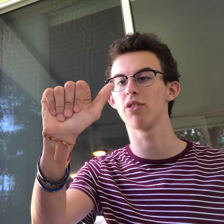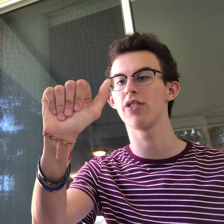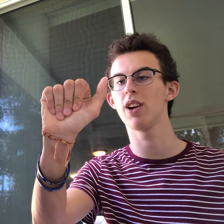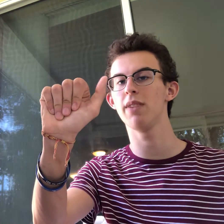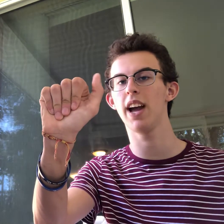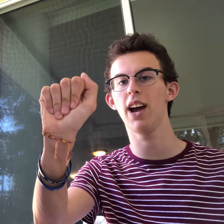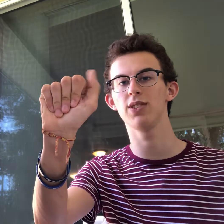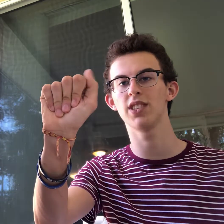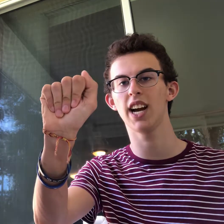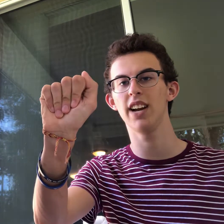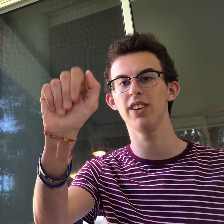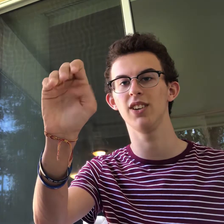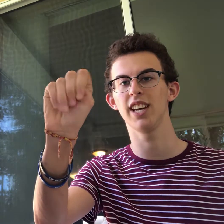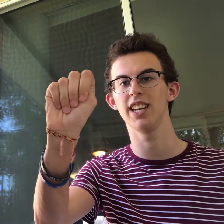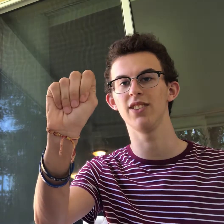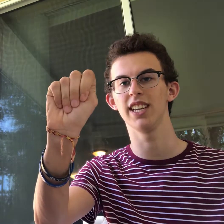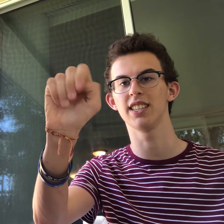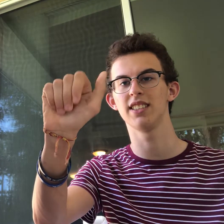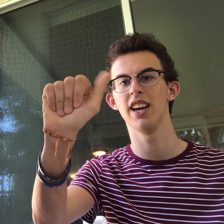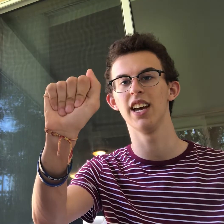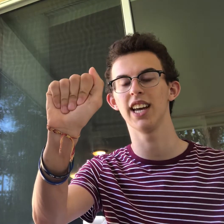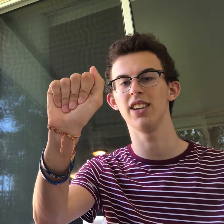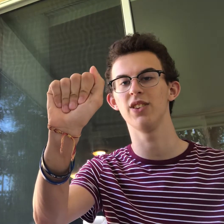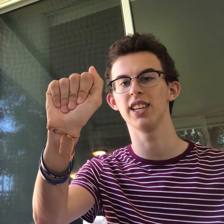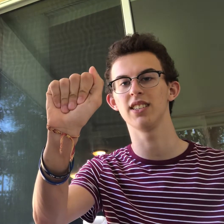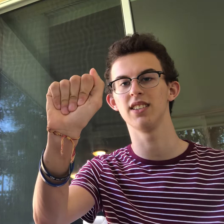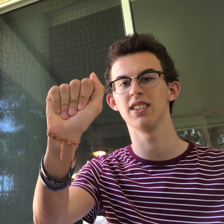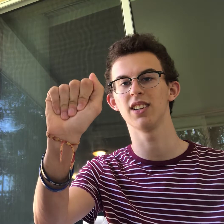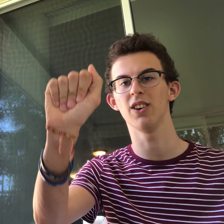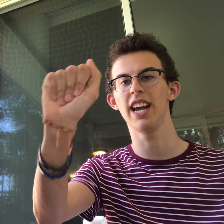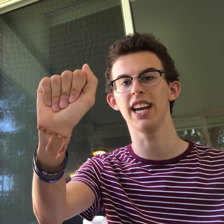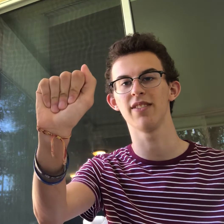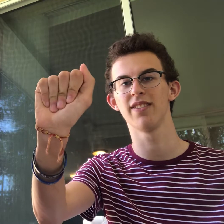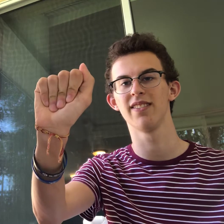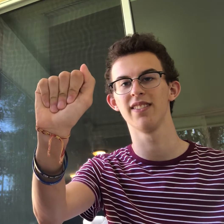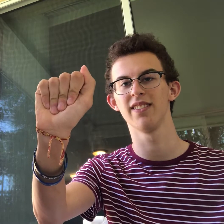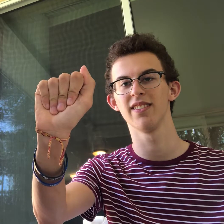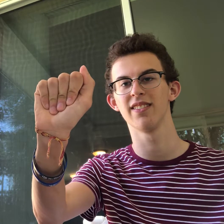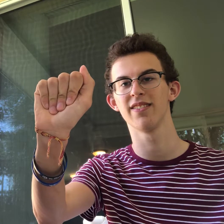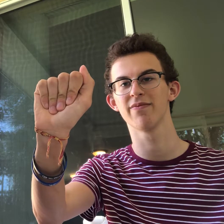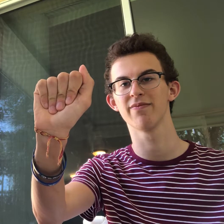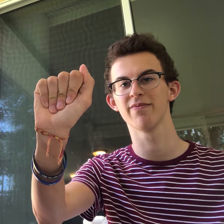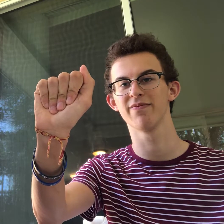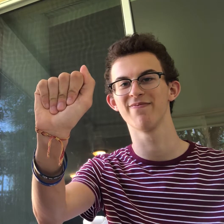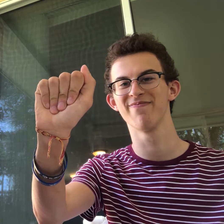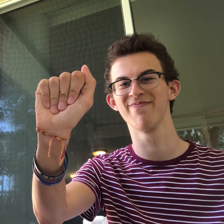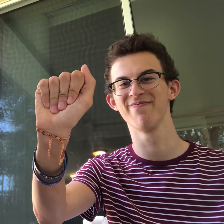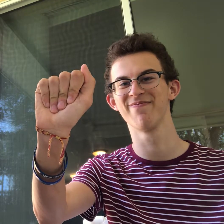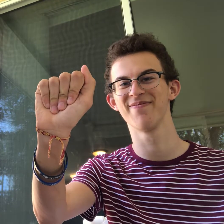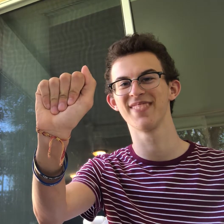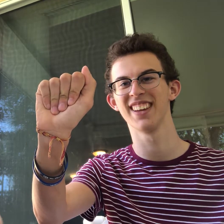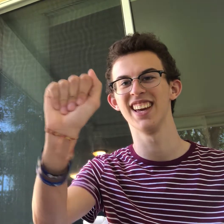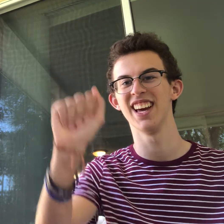thumb outside of it. You can't do this. You gotta do this. So A. Everybody try it. All